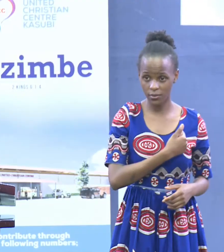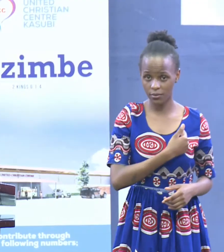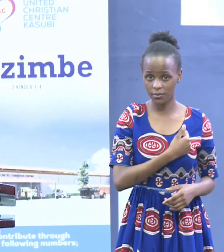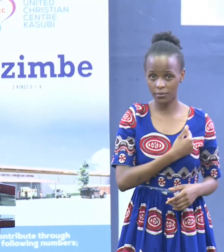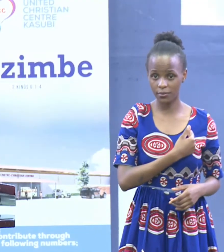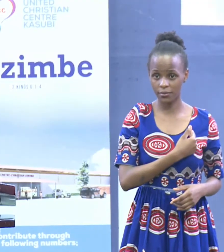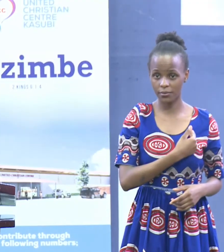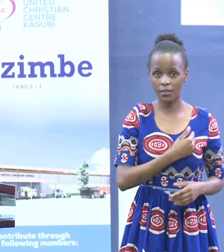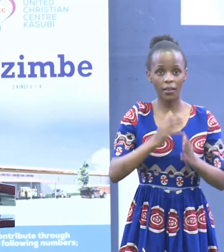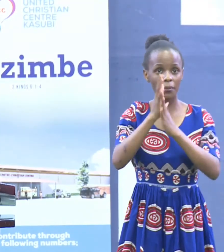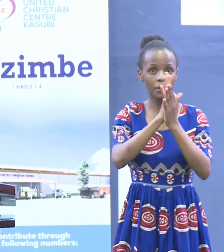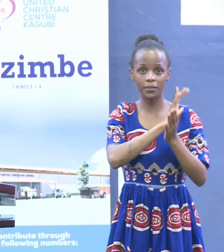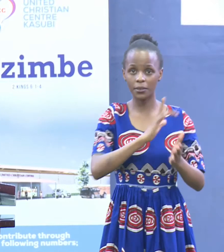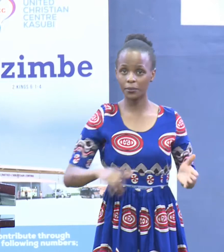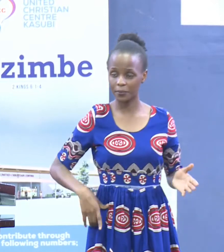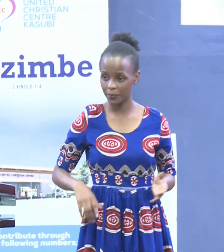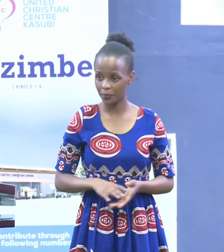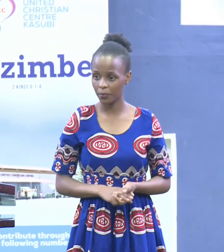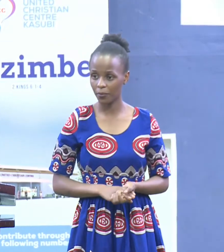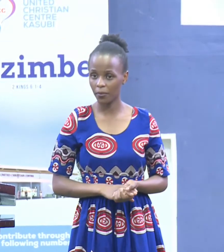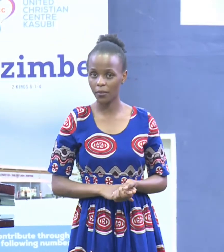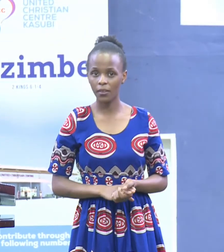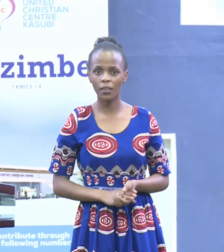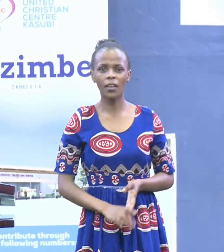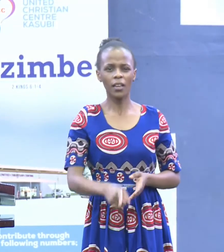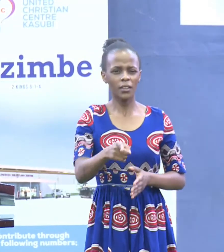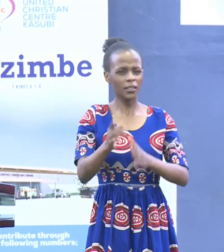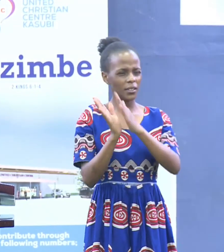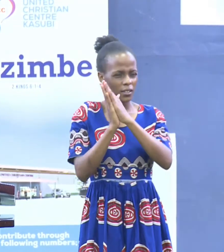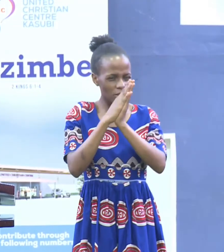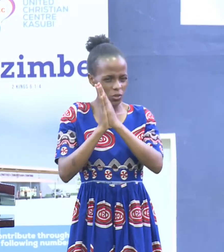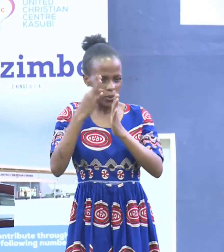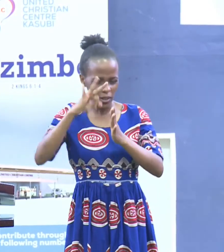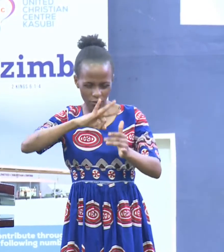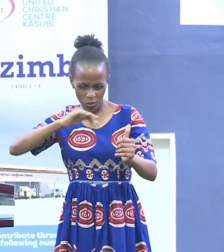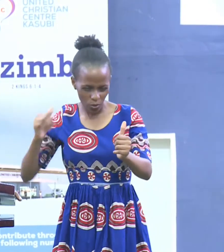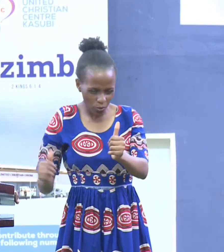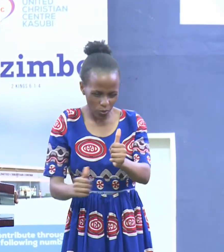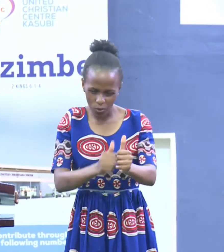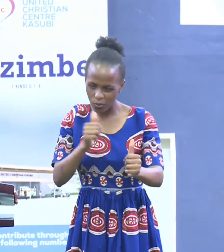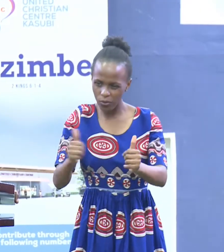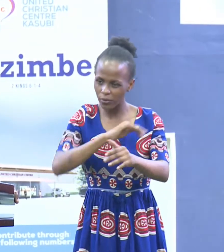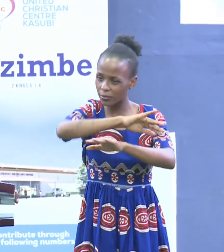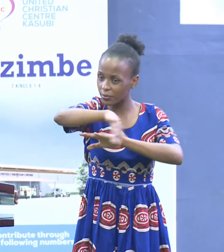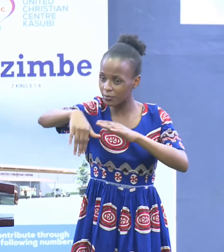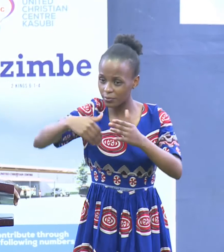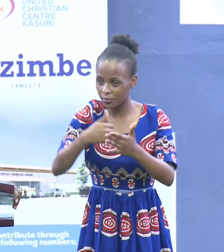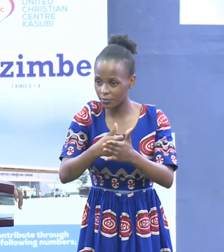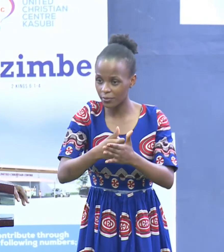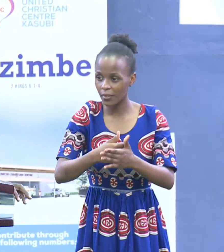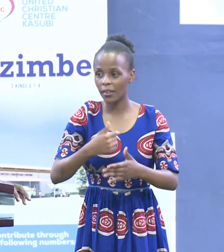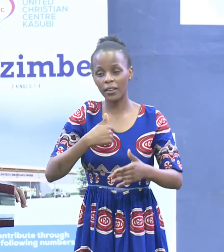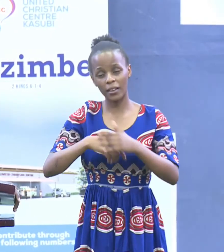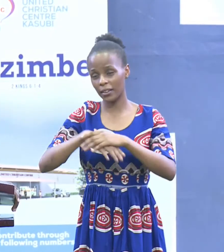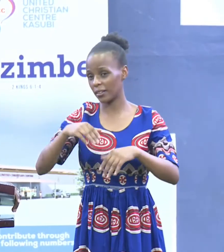us. Mukama yebazibwe. Praise the Lord. Story eno bono ogisoma yonna. If you read the entire story, bade sagala